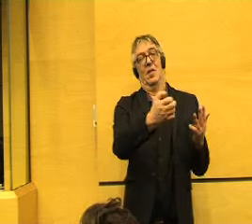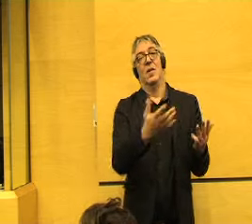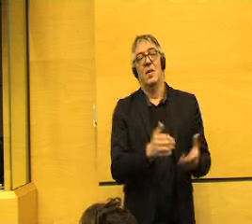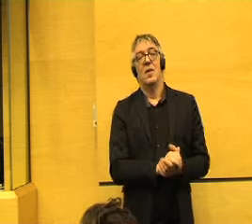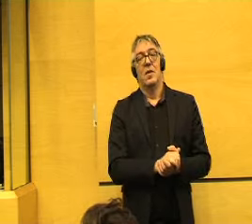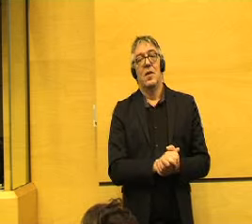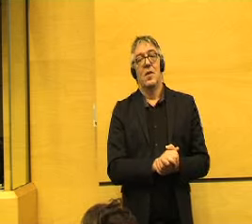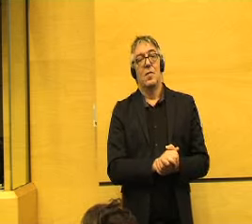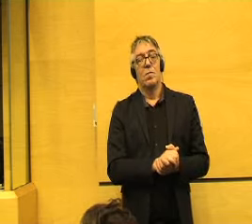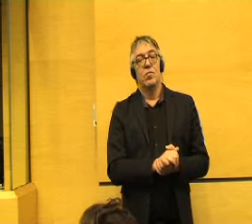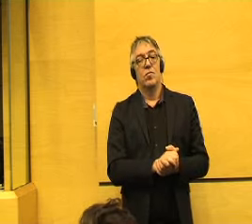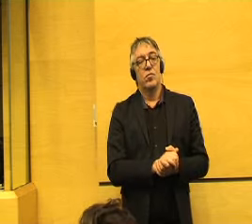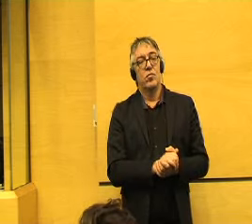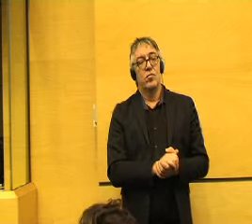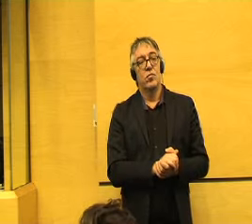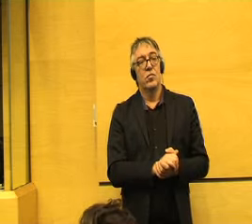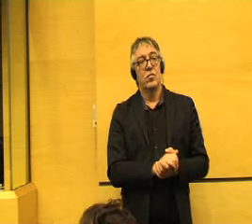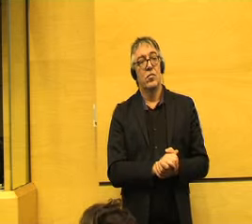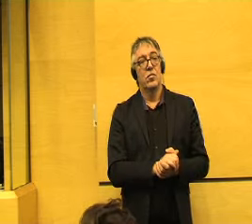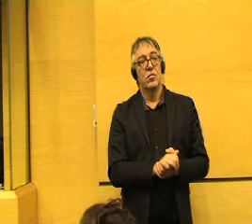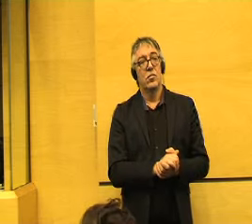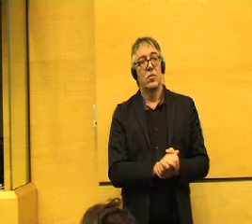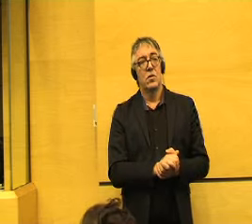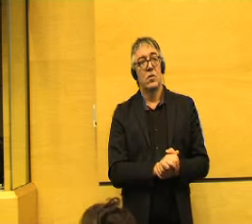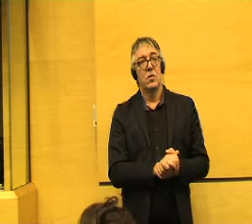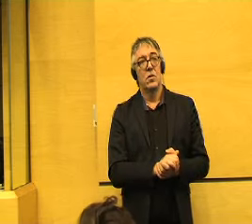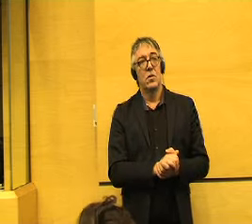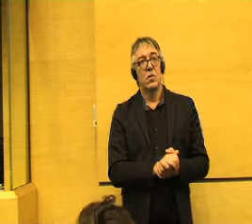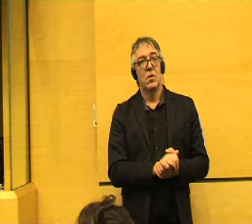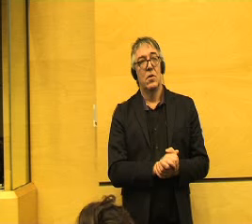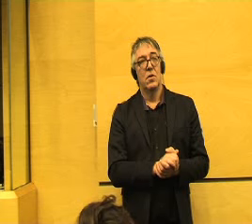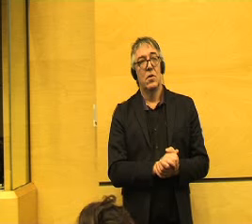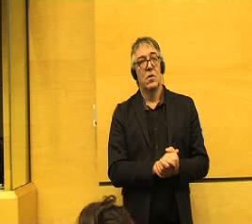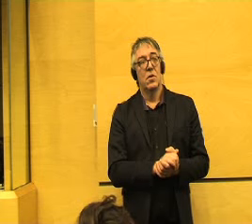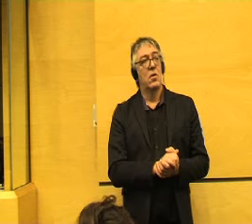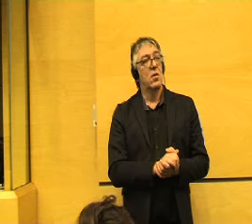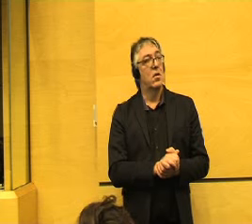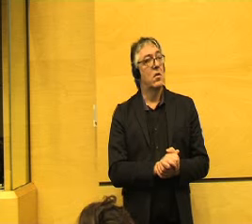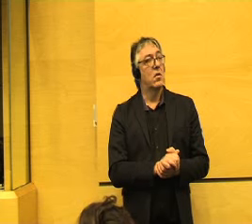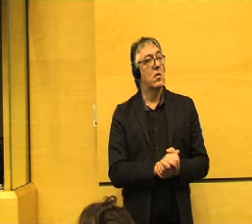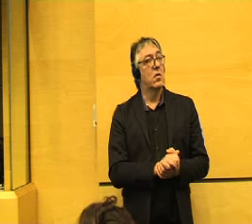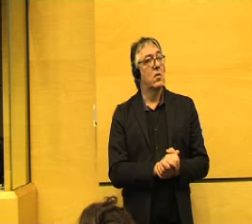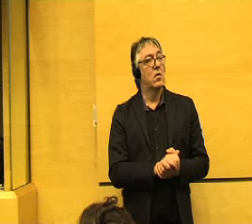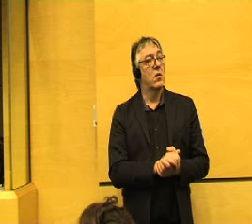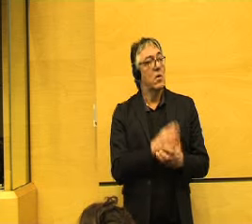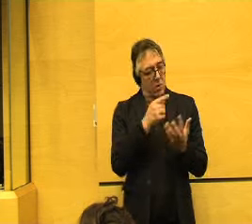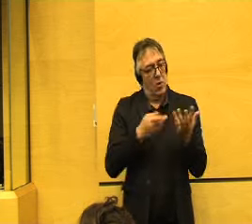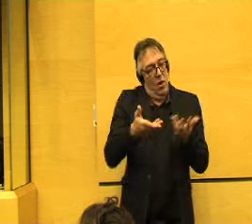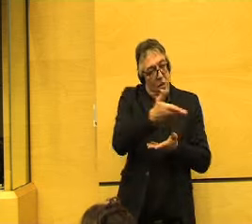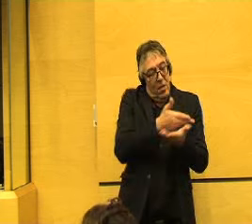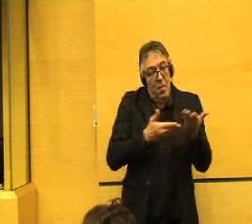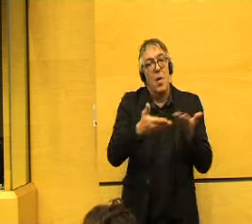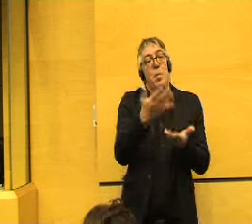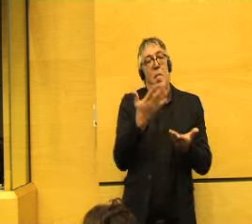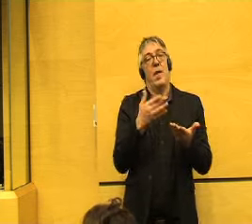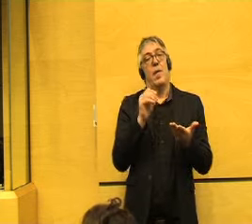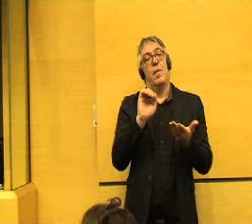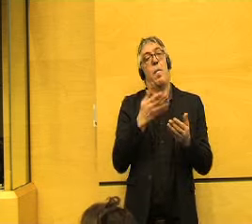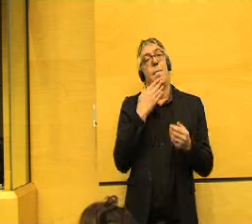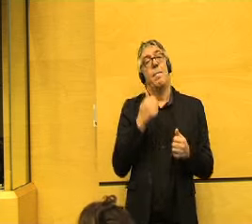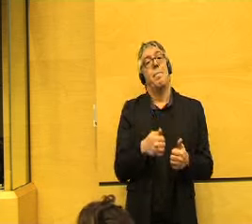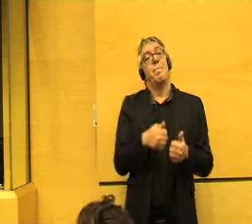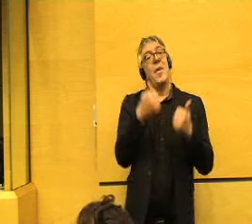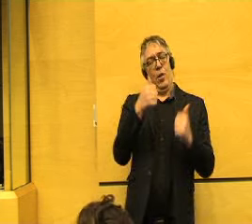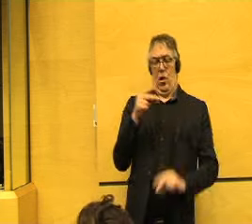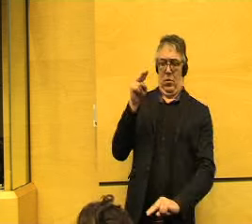given the patient would be well balanced, life-based, and more responsive to specific needs of